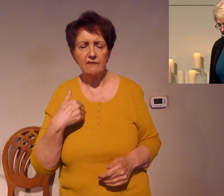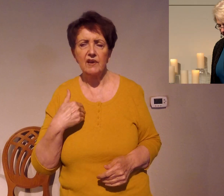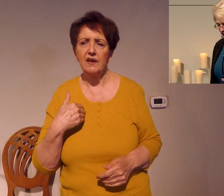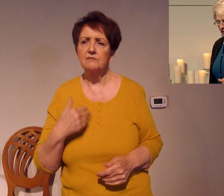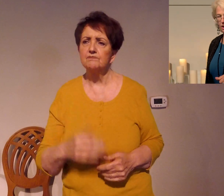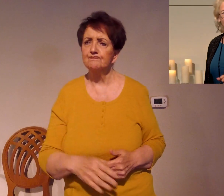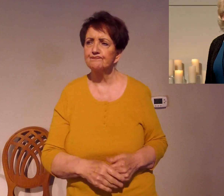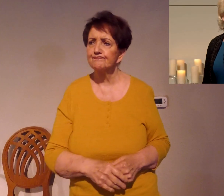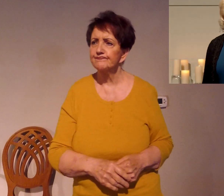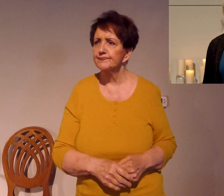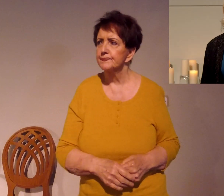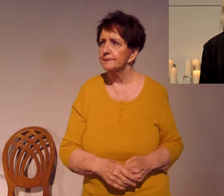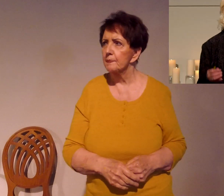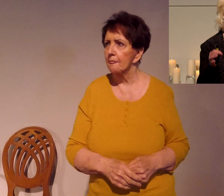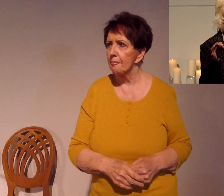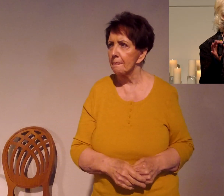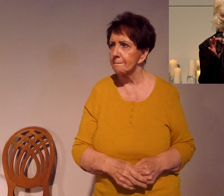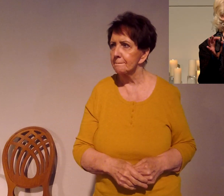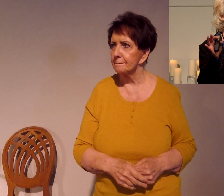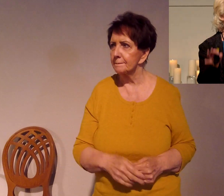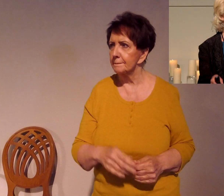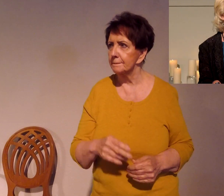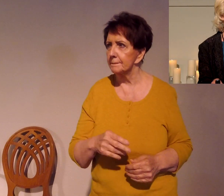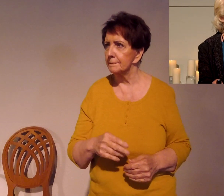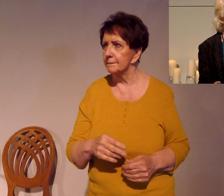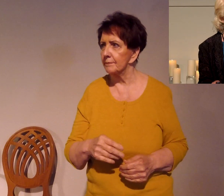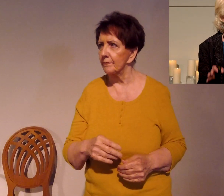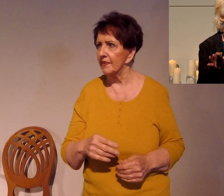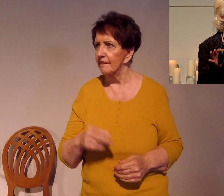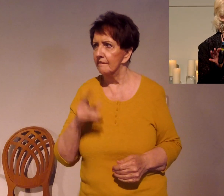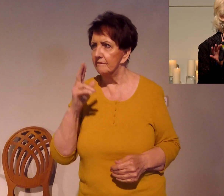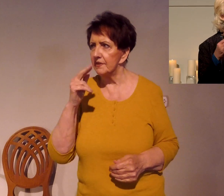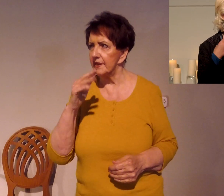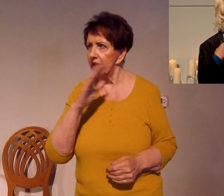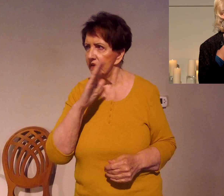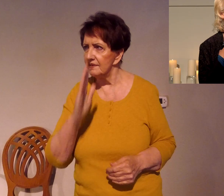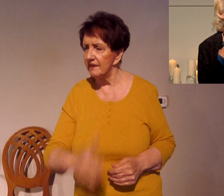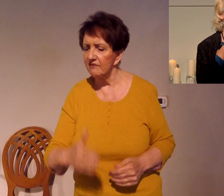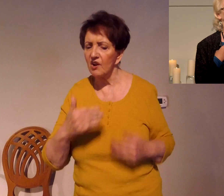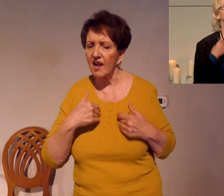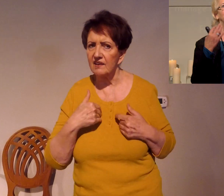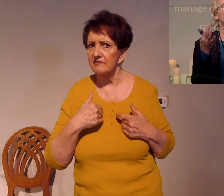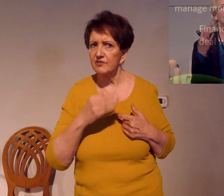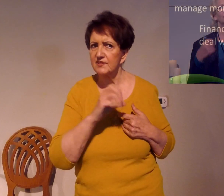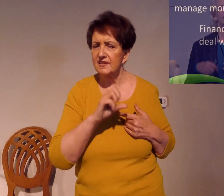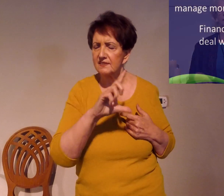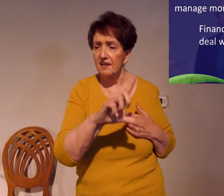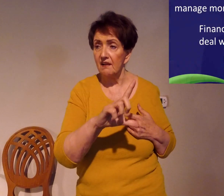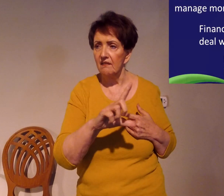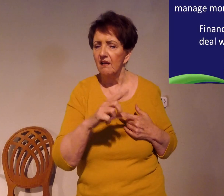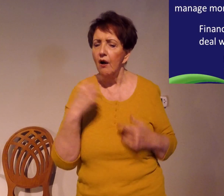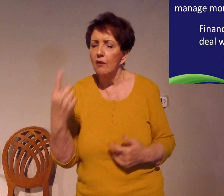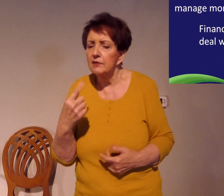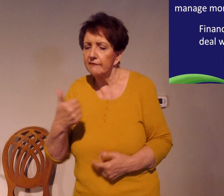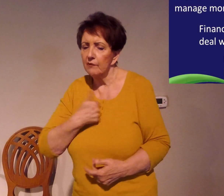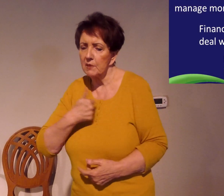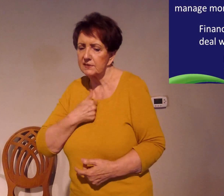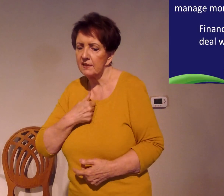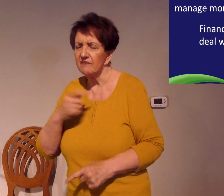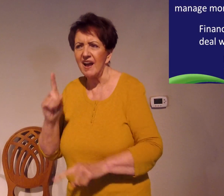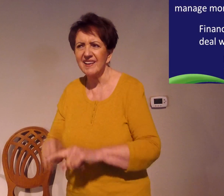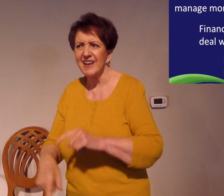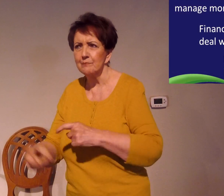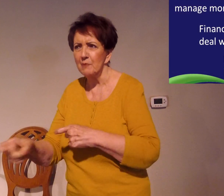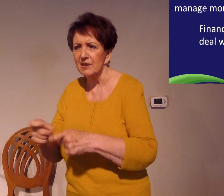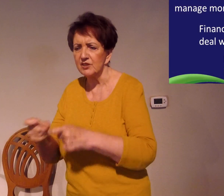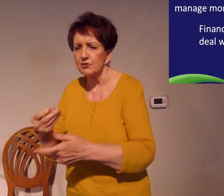diligently working to overcome. It's funny, I never had it for CSLDallas. I always had it just for myself personally. I don't know how to manage money. I know how